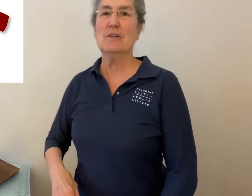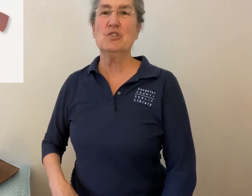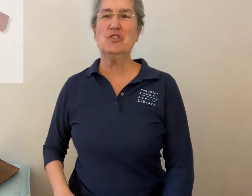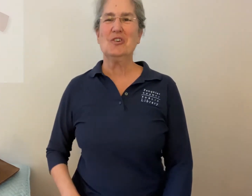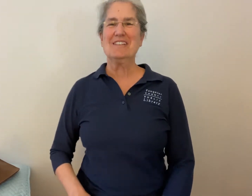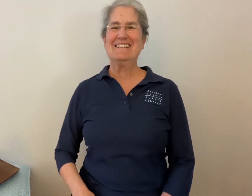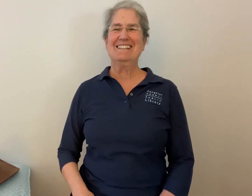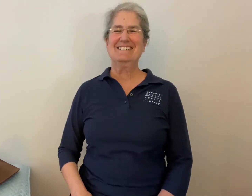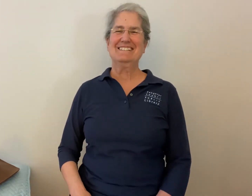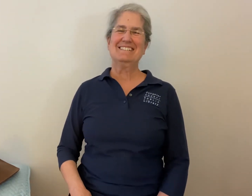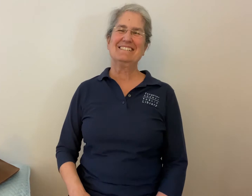Shirt.